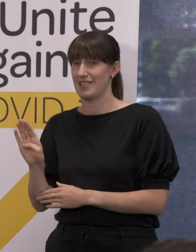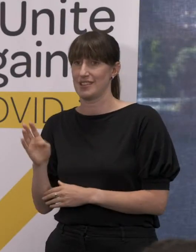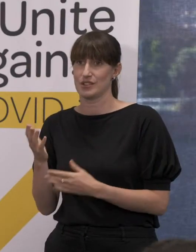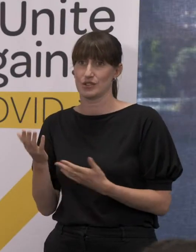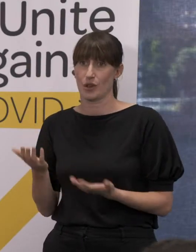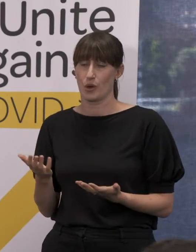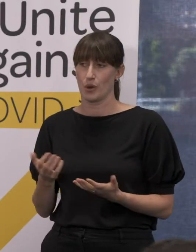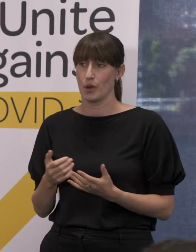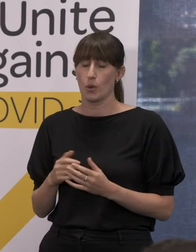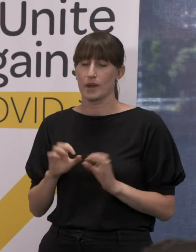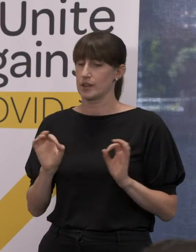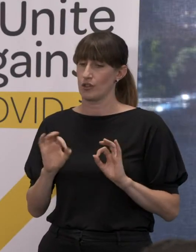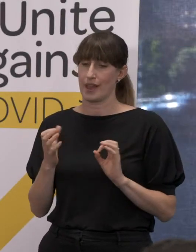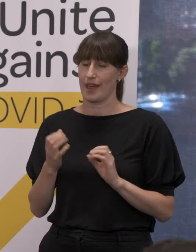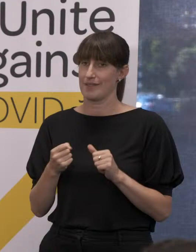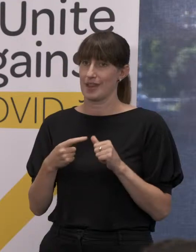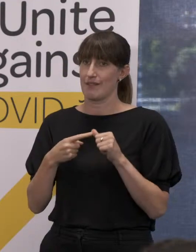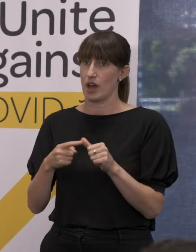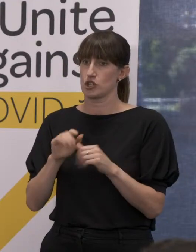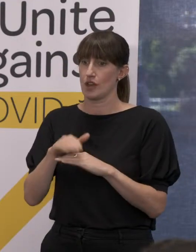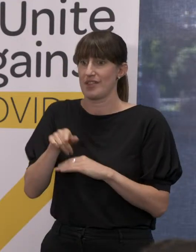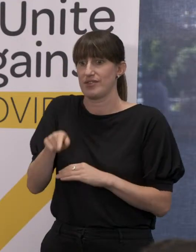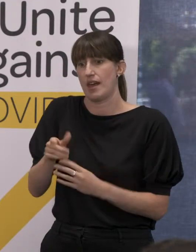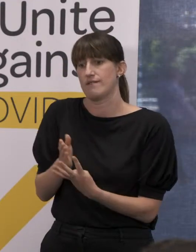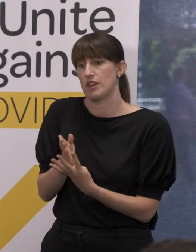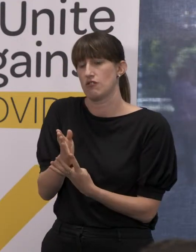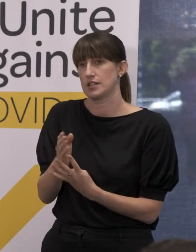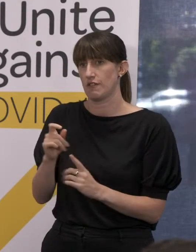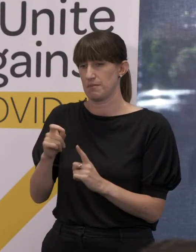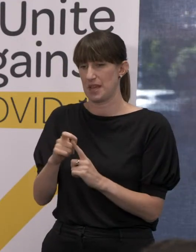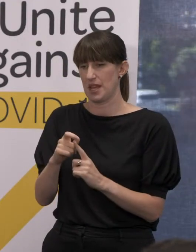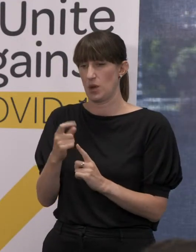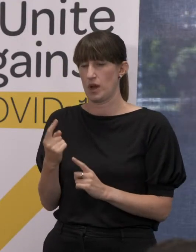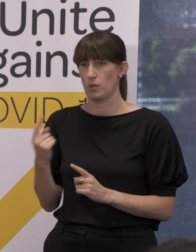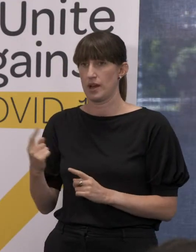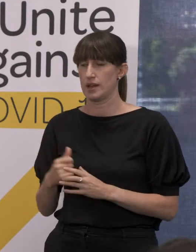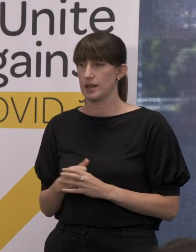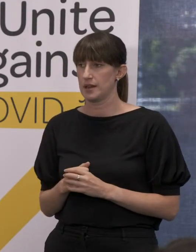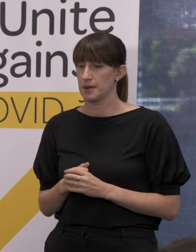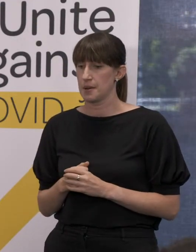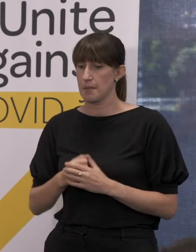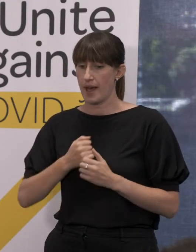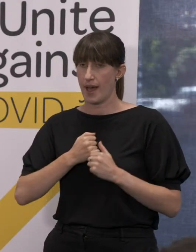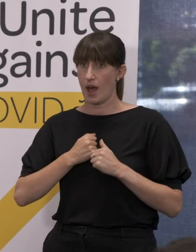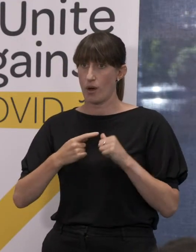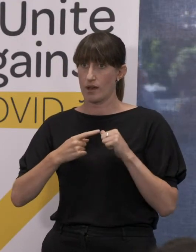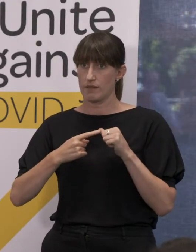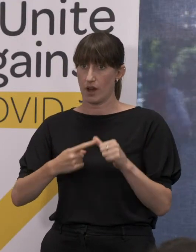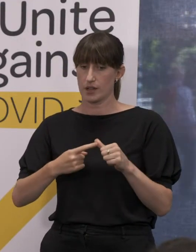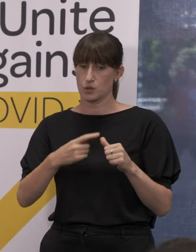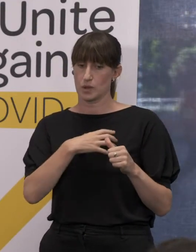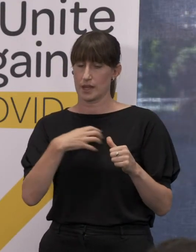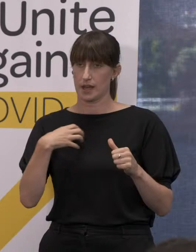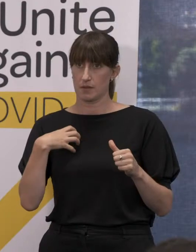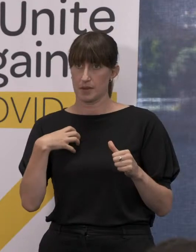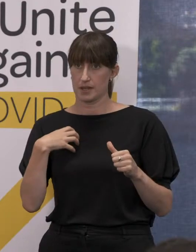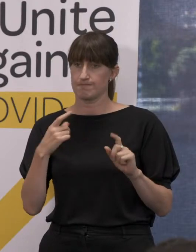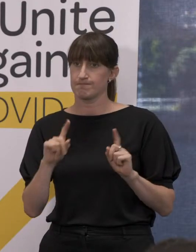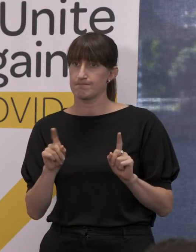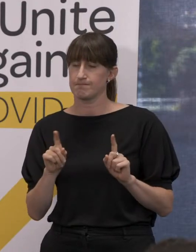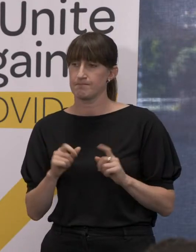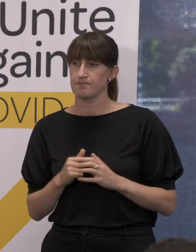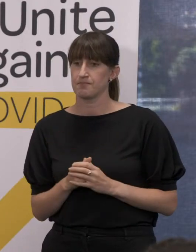provided any specific advice on that variant. But what I should say is that our advice, again, to inform government's decisions on this is very much